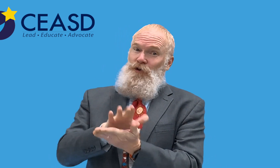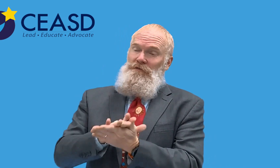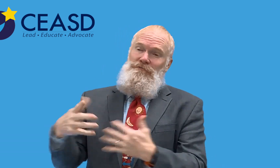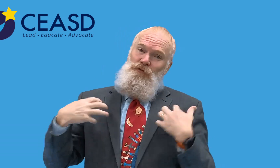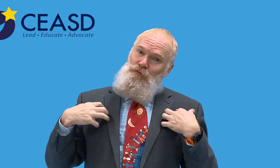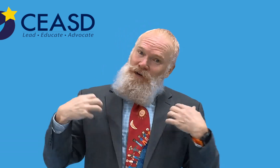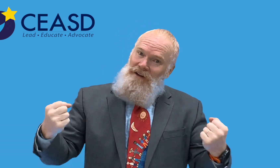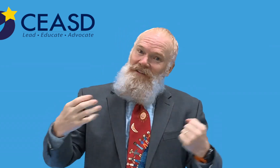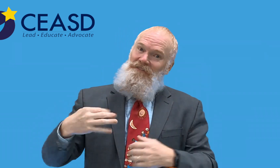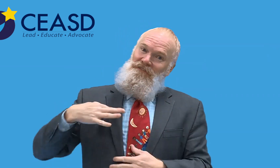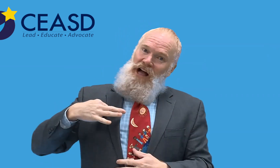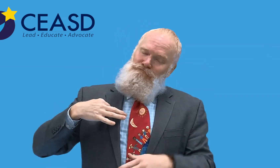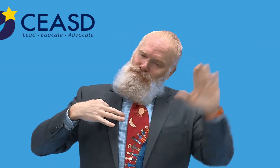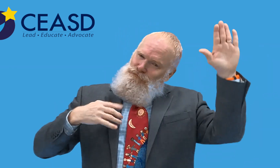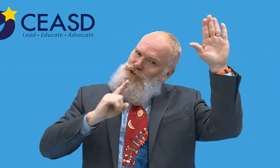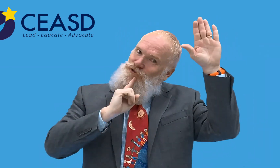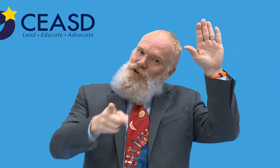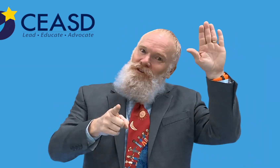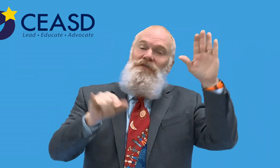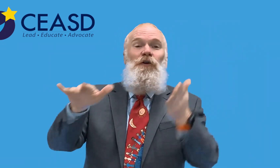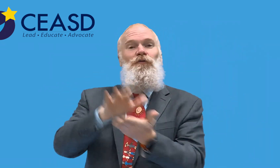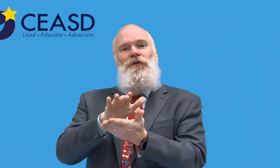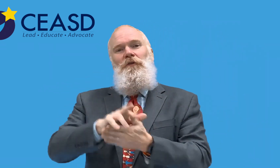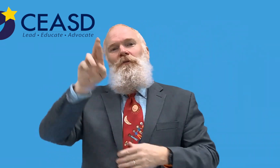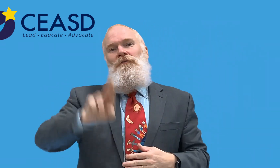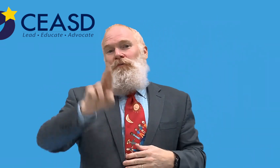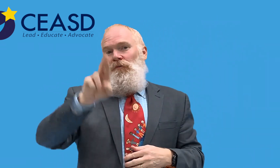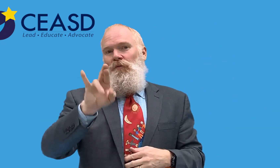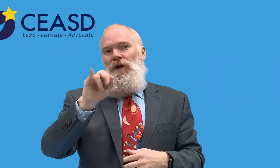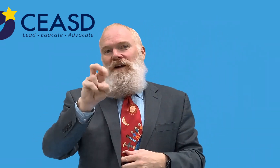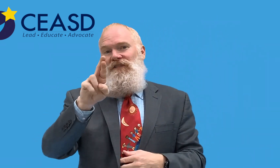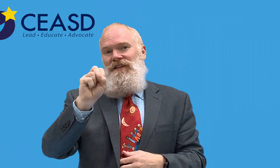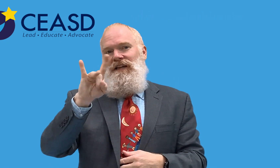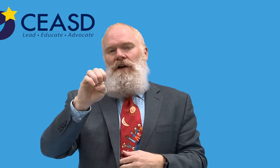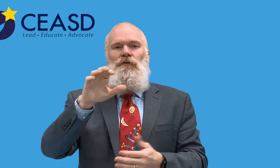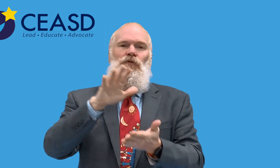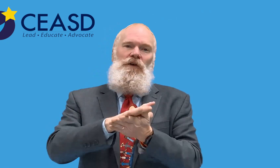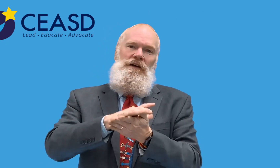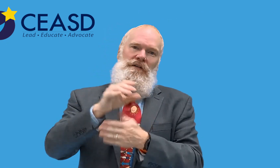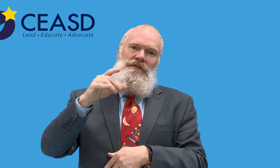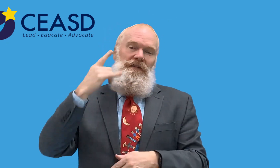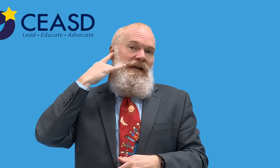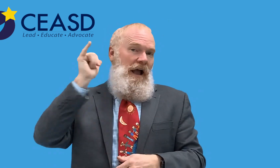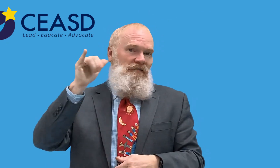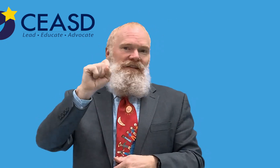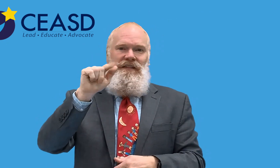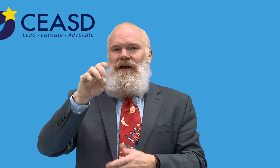be working in this endeavor, which is nothing less than cutting edge. CEASD begins its exciting journey, and do